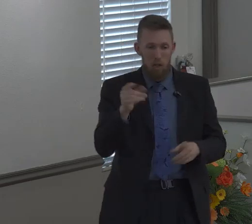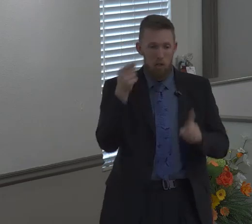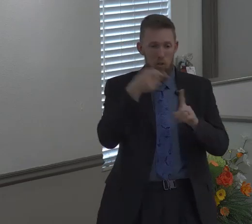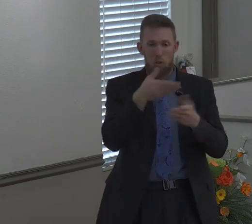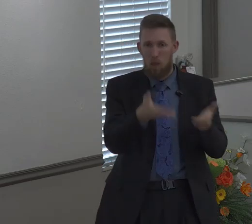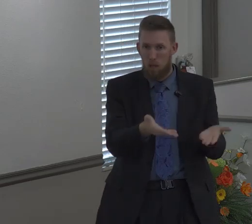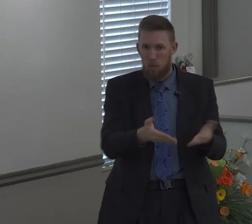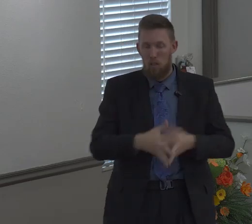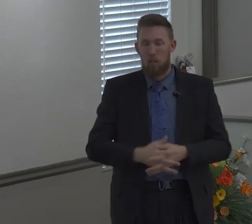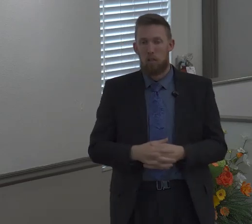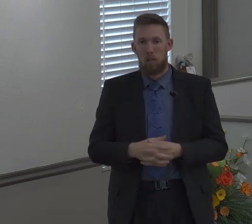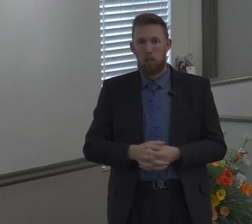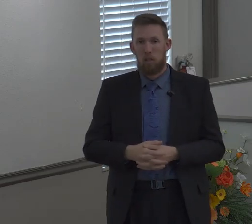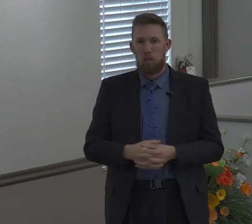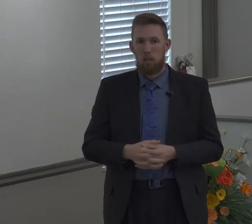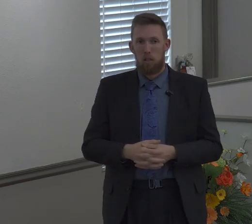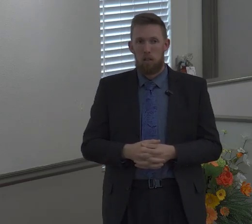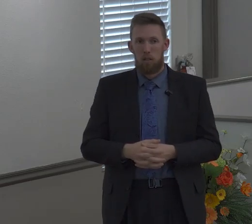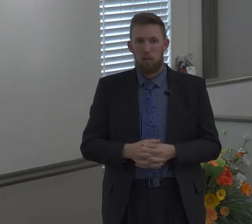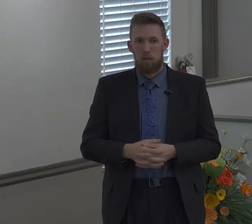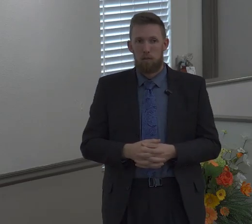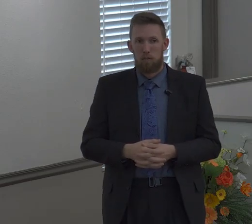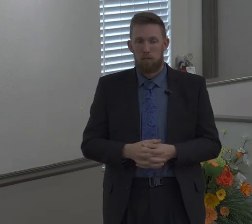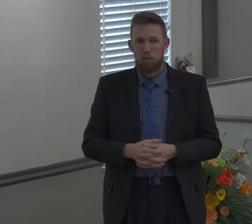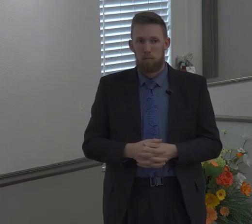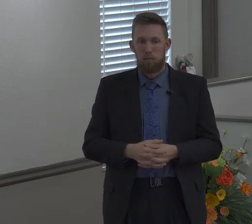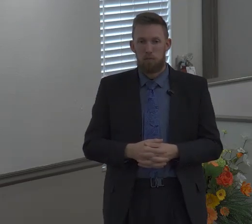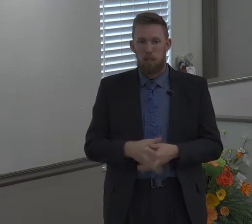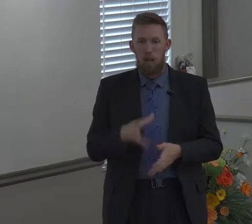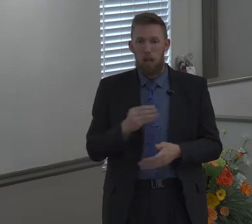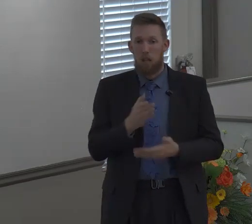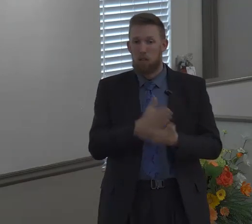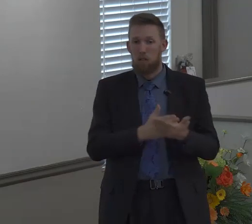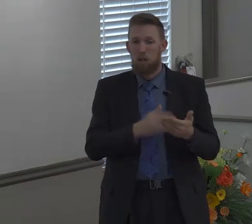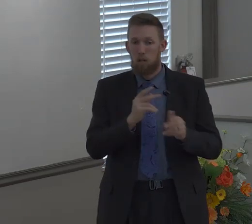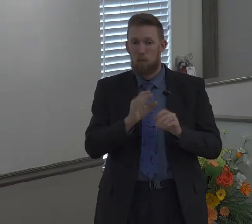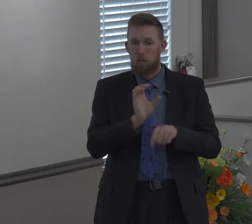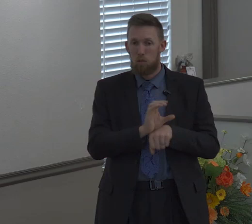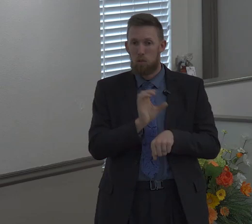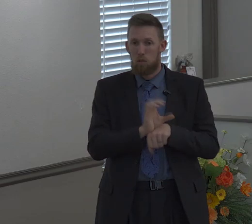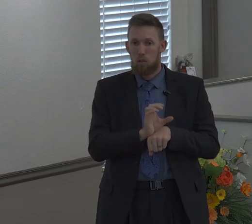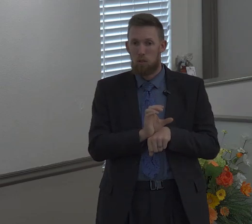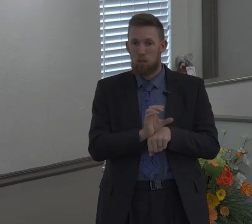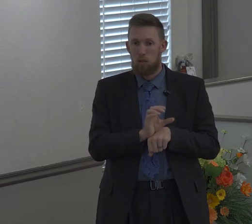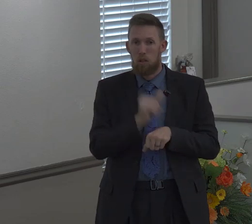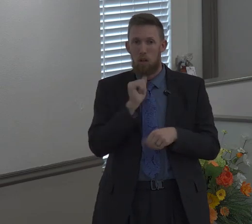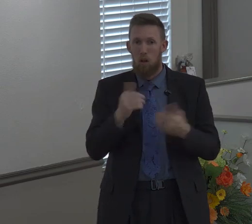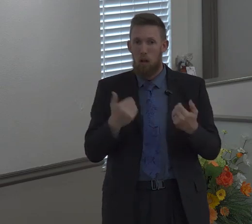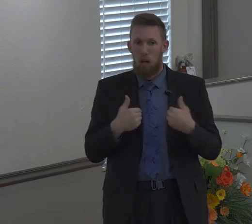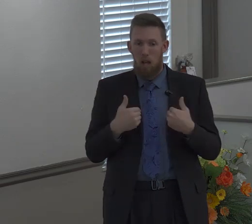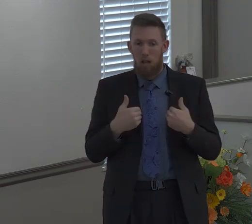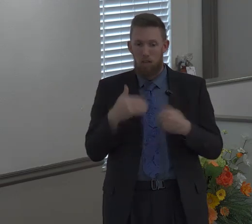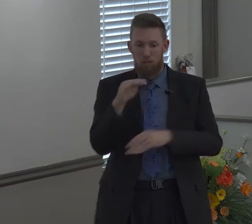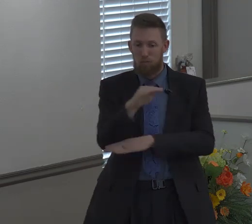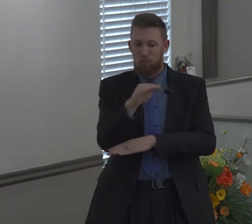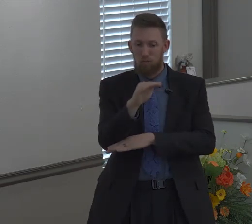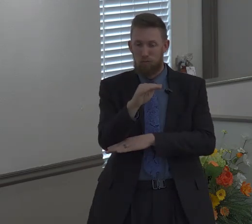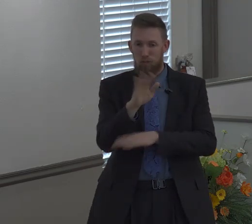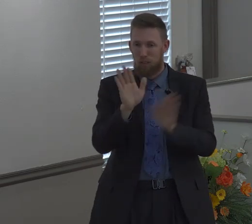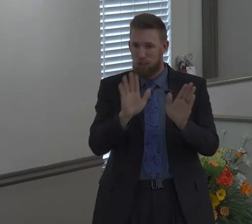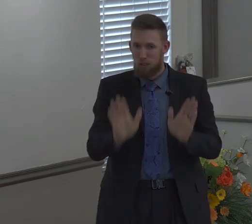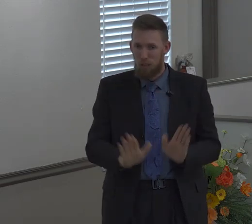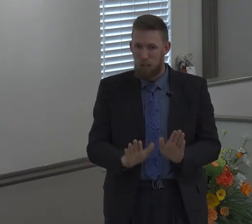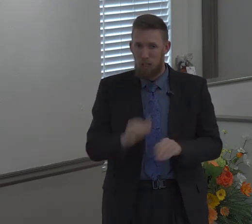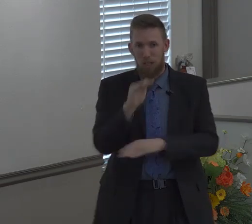opportunity to preach in church. And by the way, some churches are no more evening